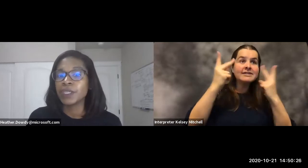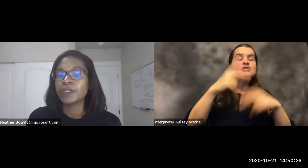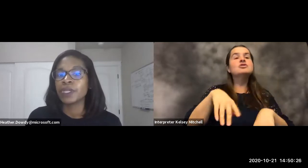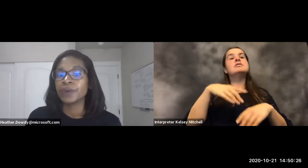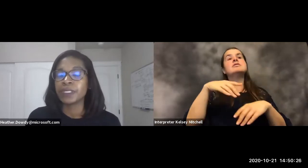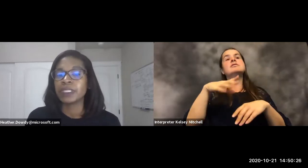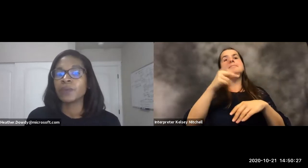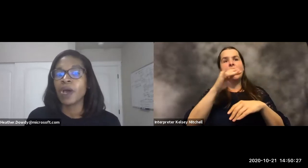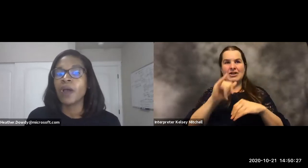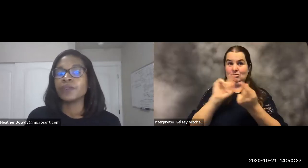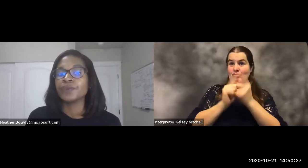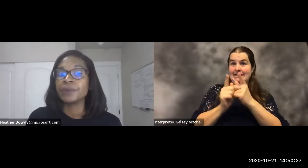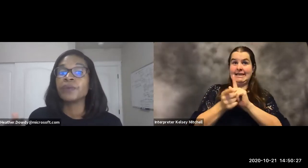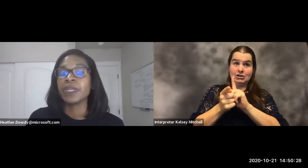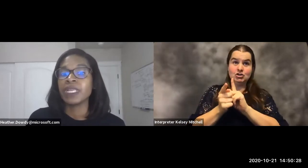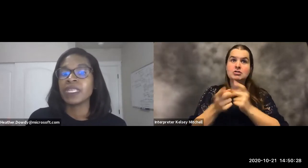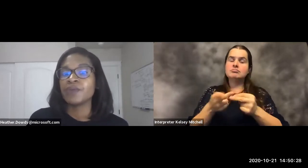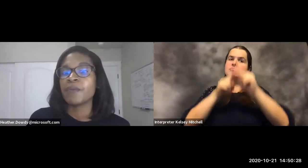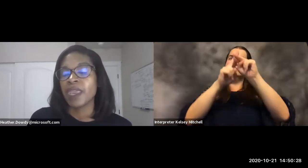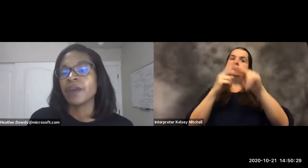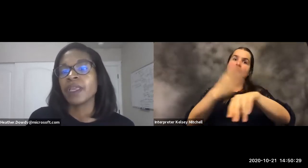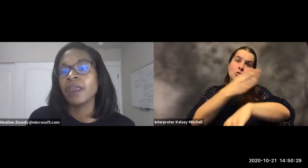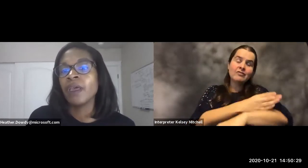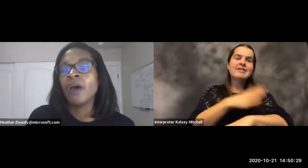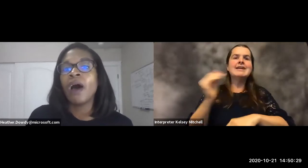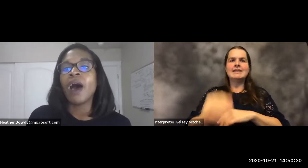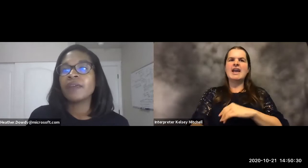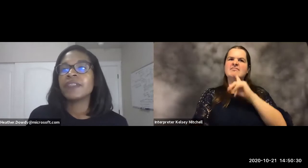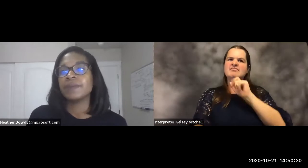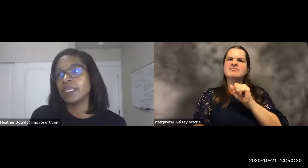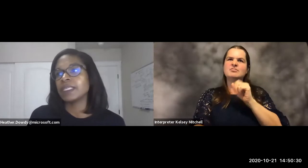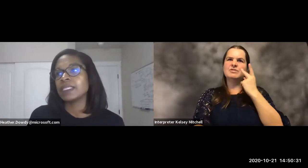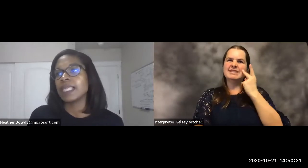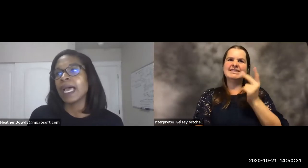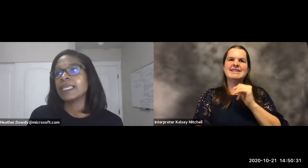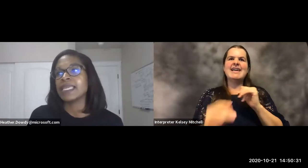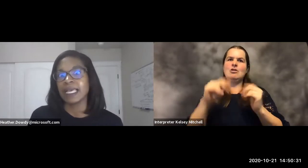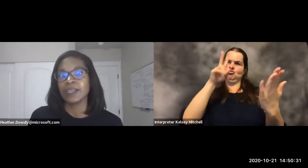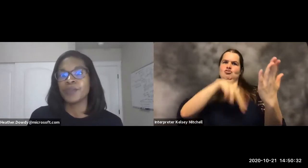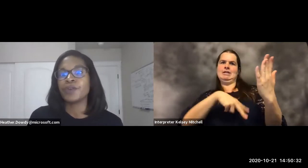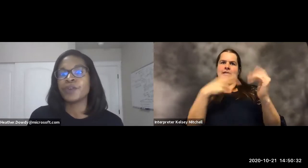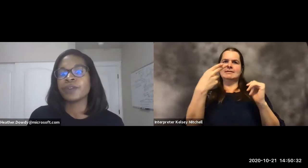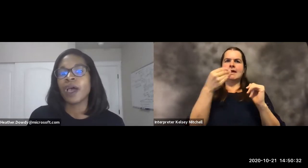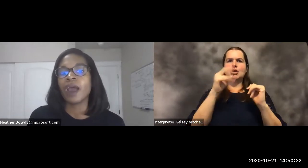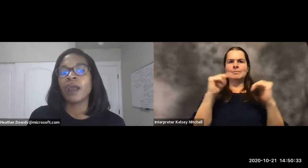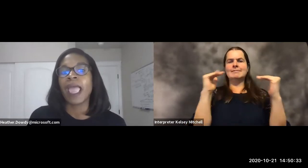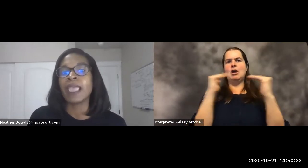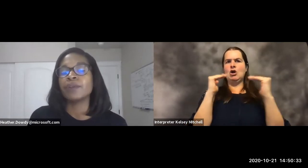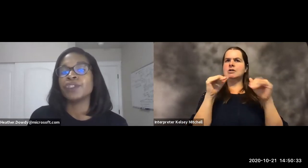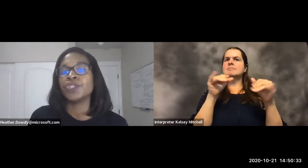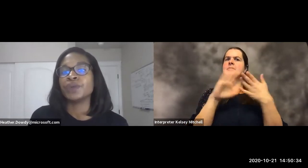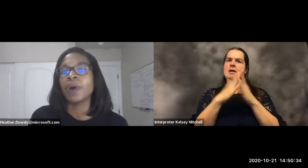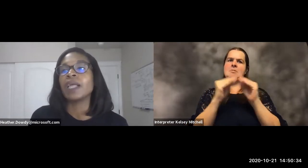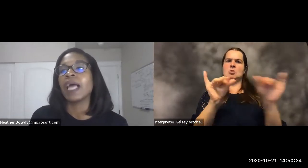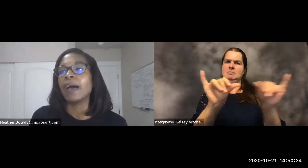and continues to increase, as well as reading human parity. All of this means is that, yes, computers are